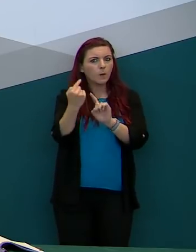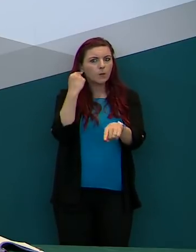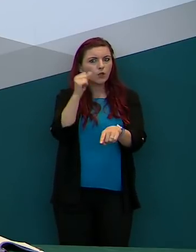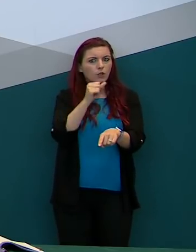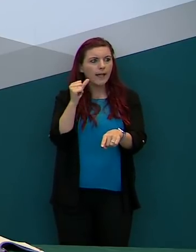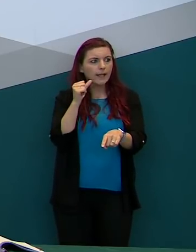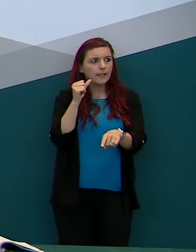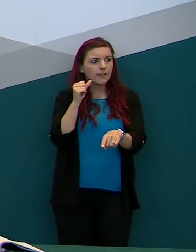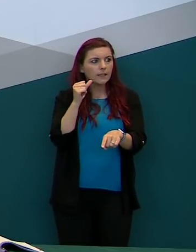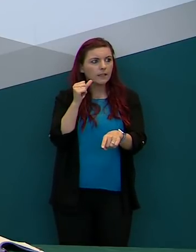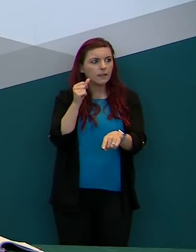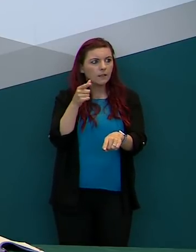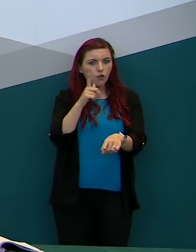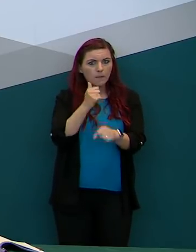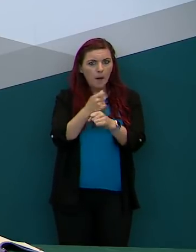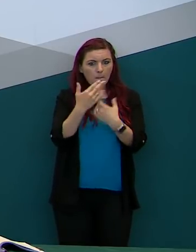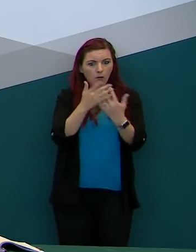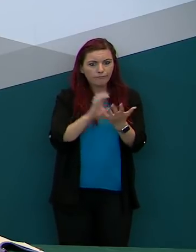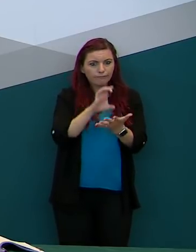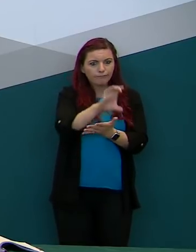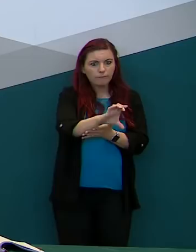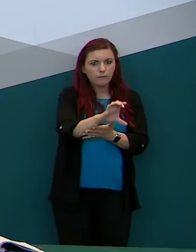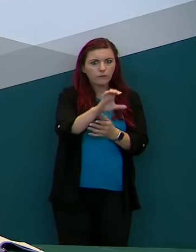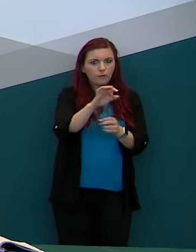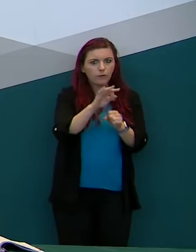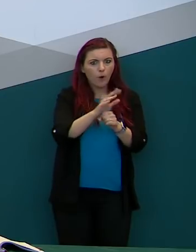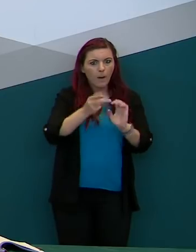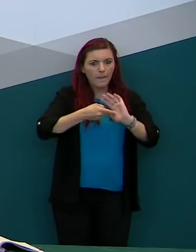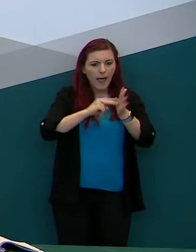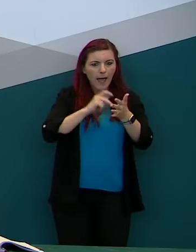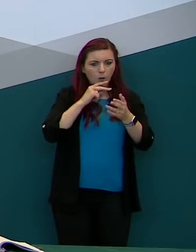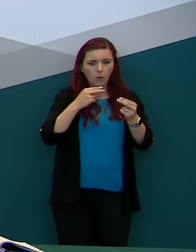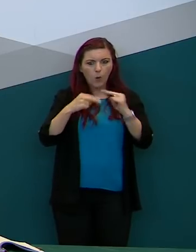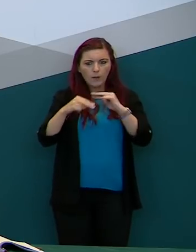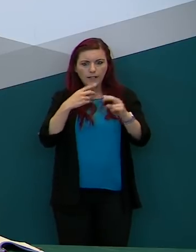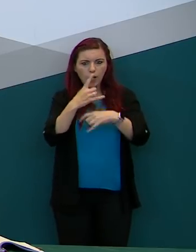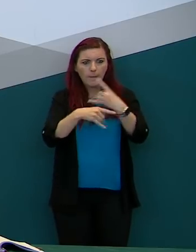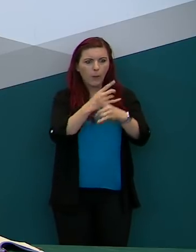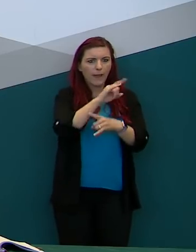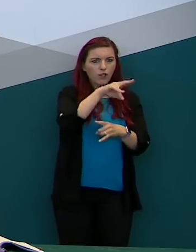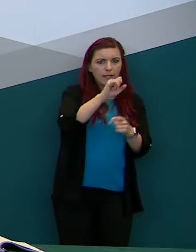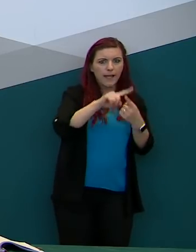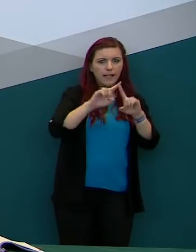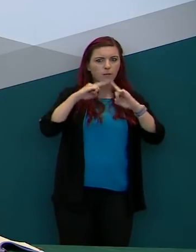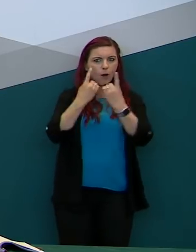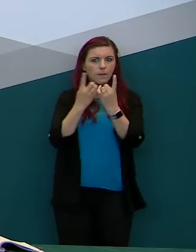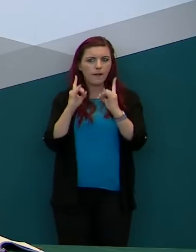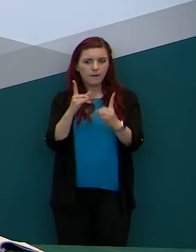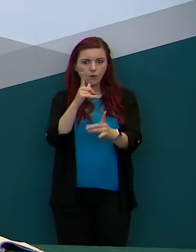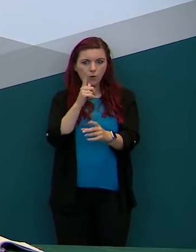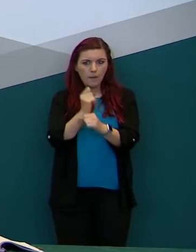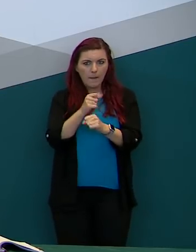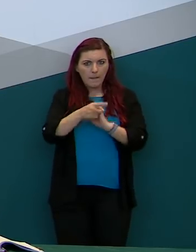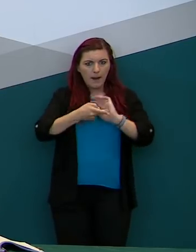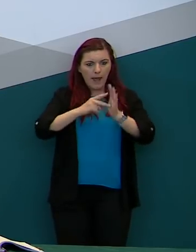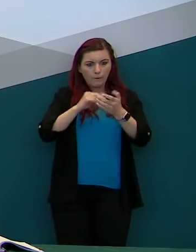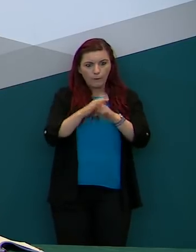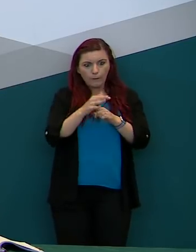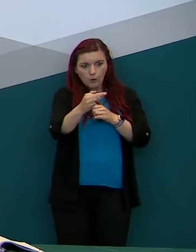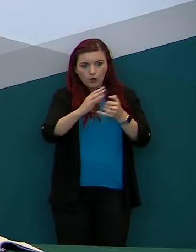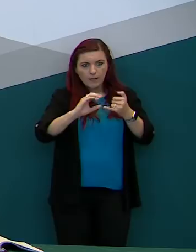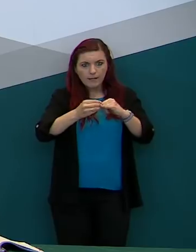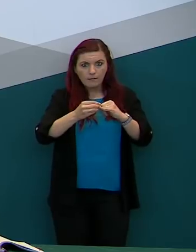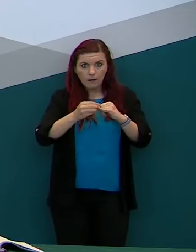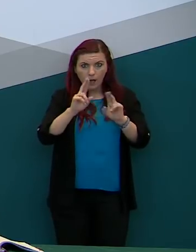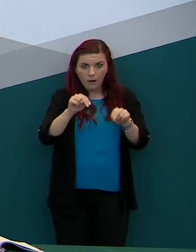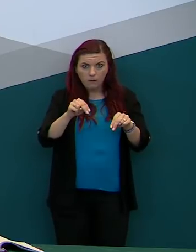was going to cost around €1 billion. I understand that there's negotiations going on between the department and the HSE over the shape and size of that. Can you give an update on that? Yeah,